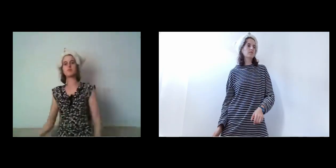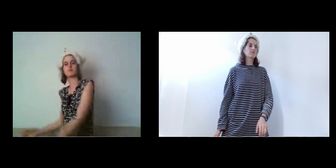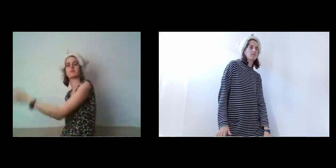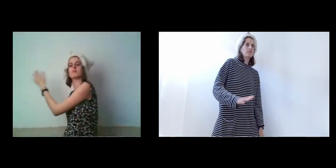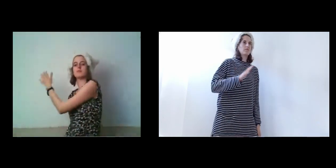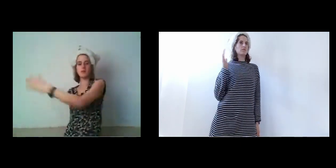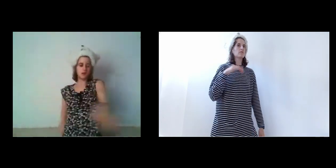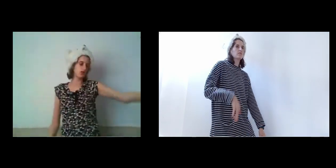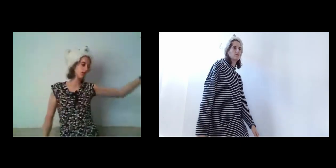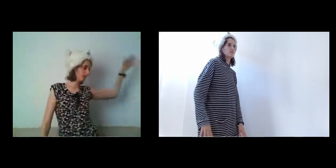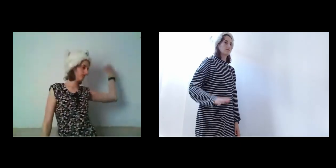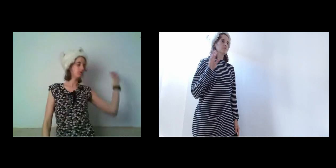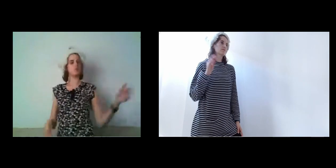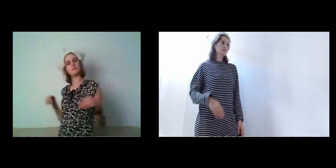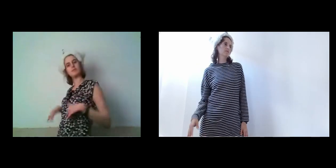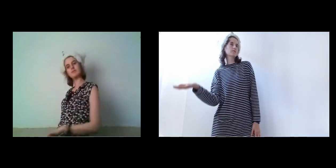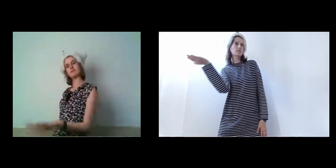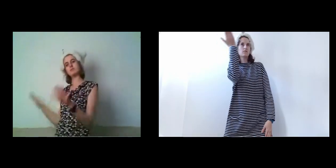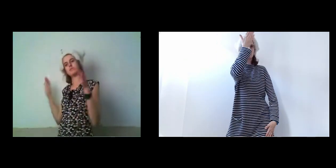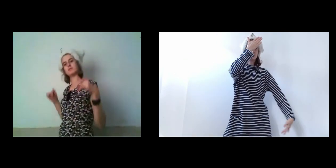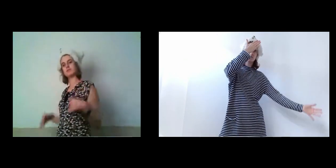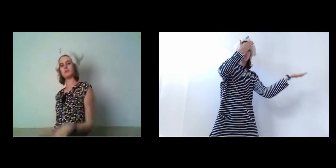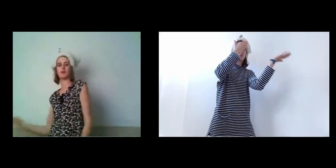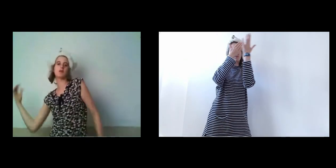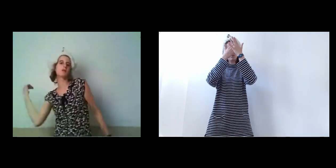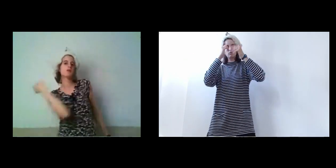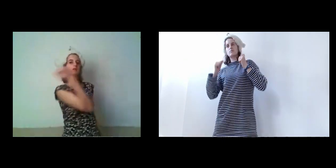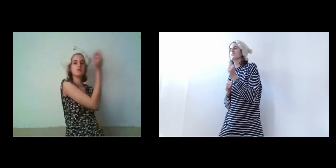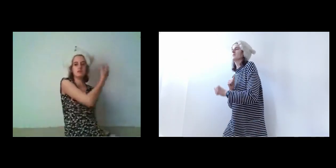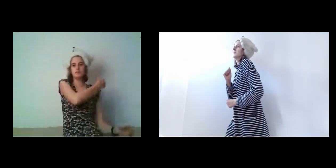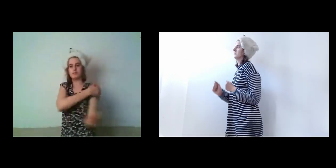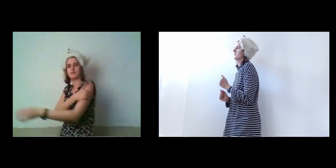Don't let yourself be lost